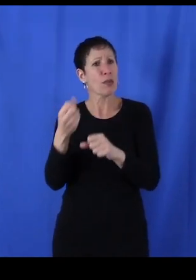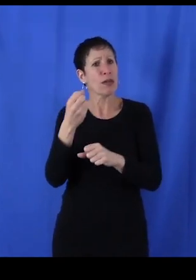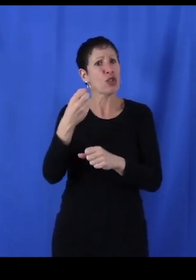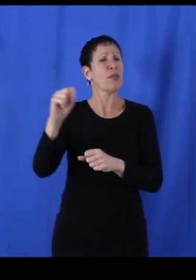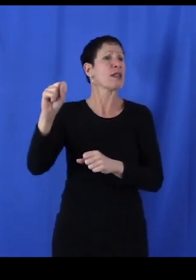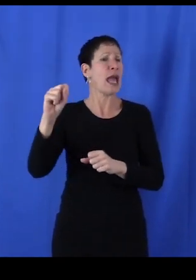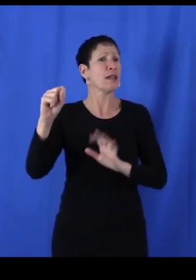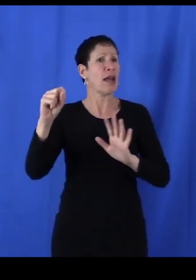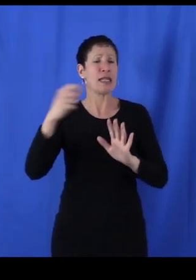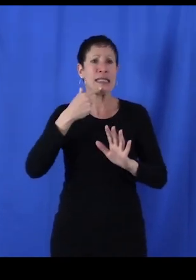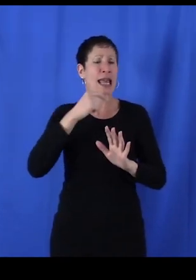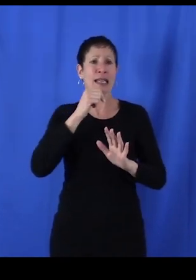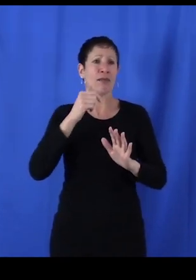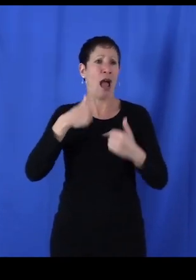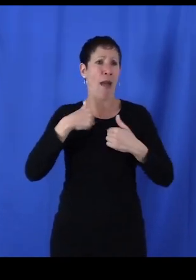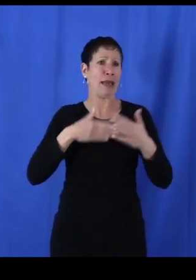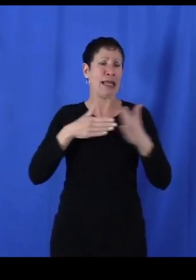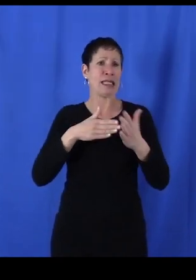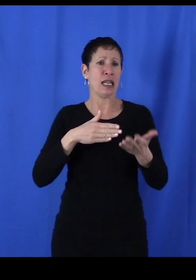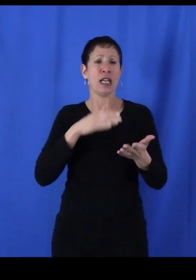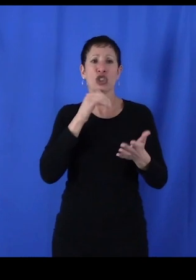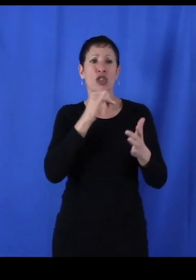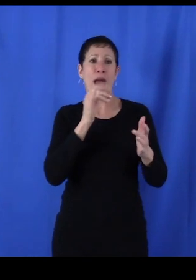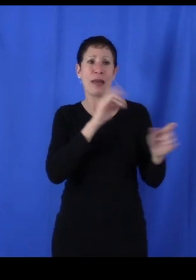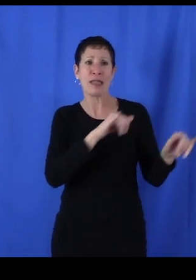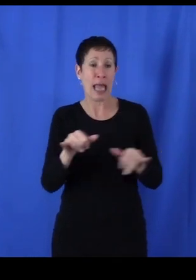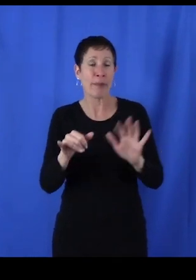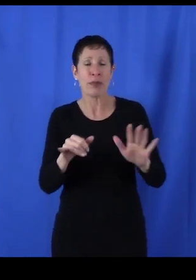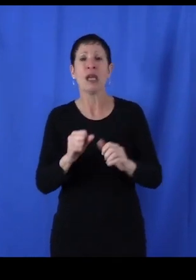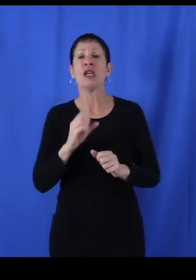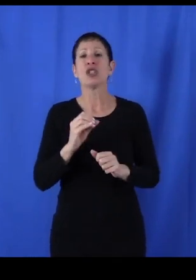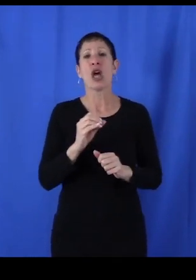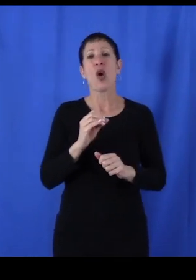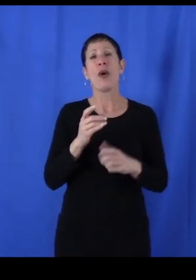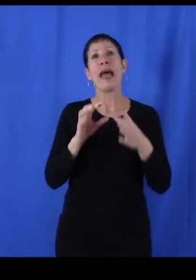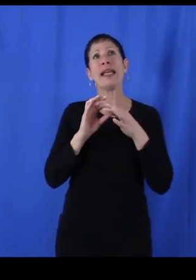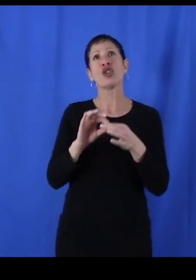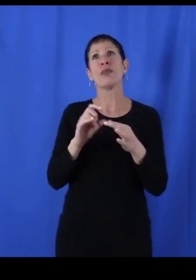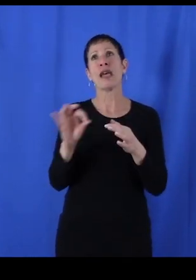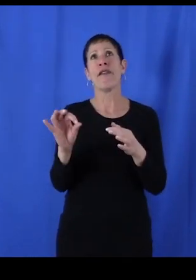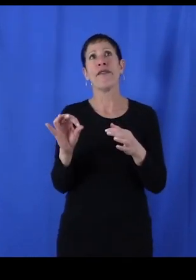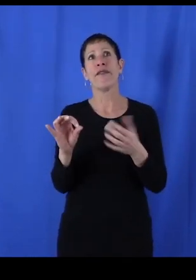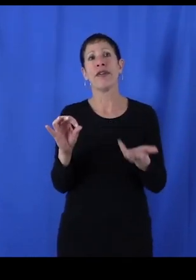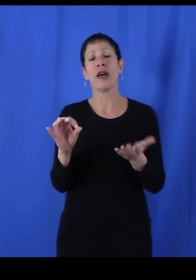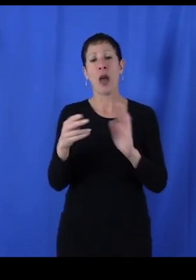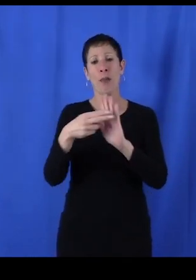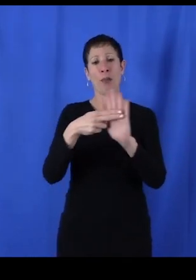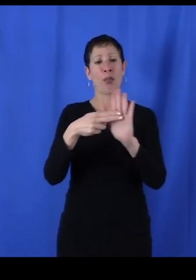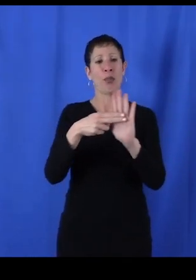right? Because it shouldn't also be the same. And in terms of